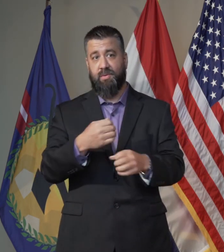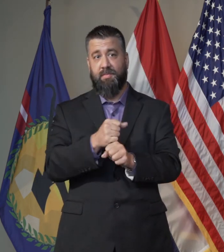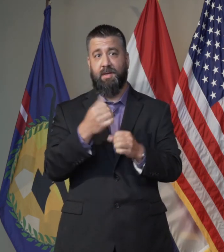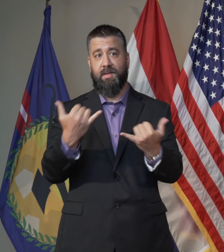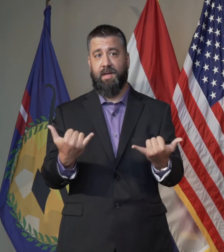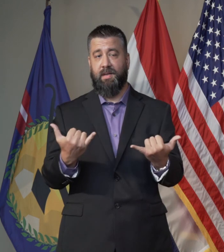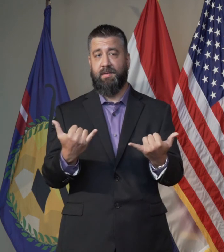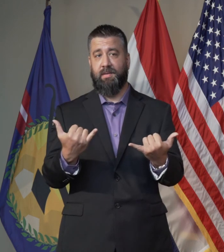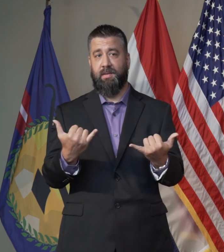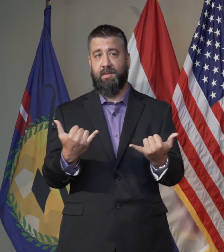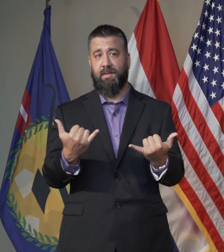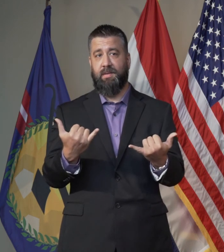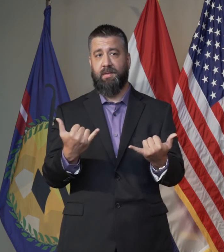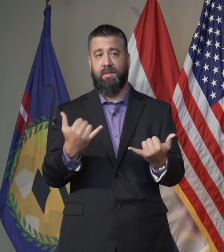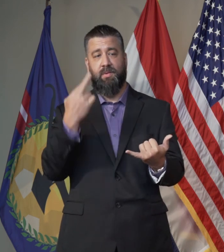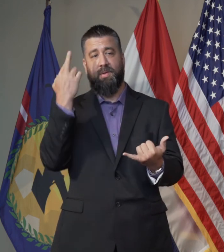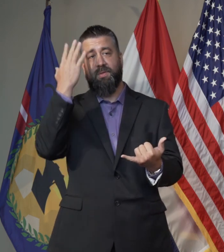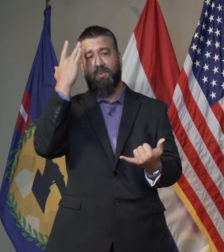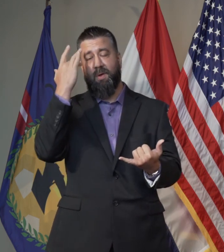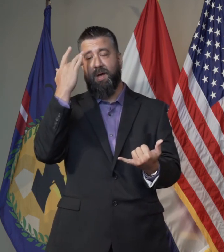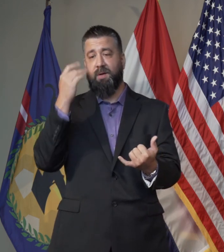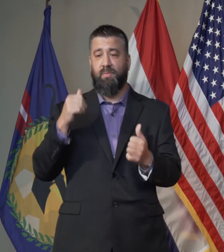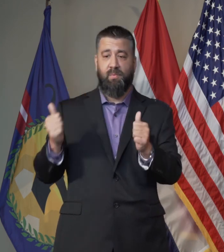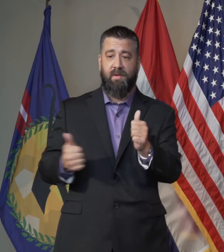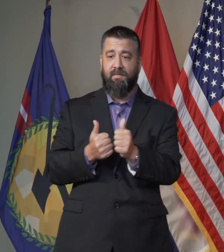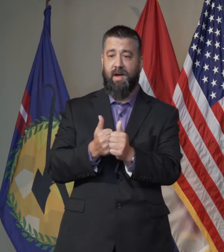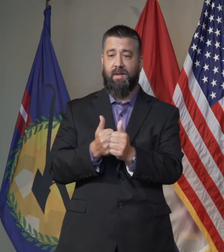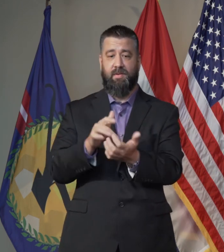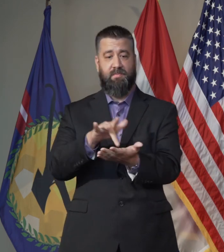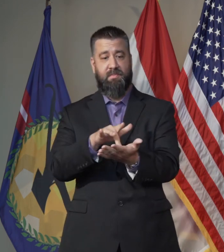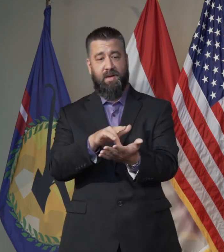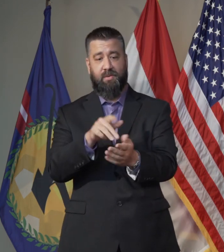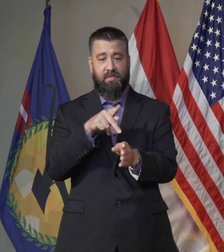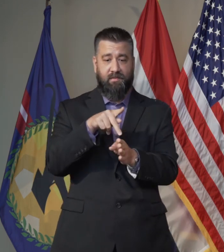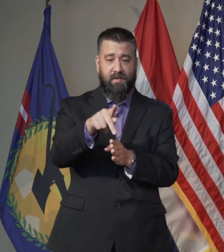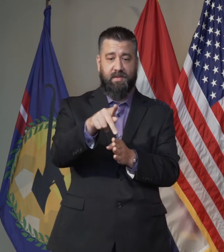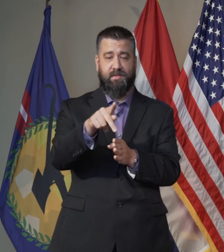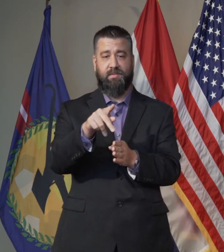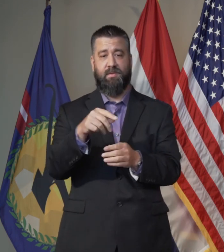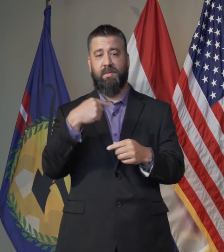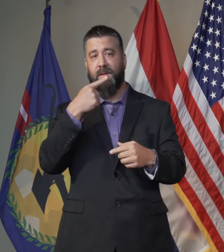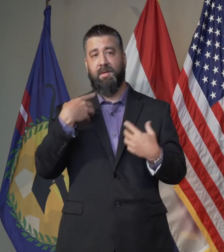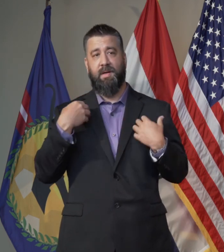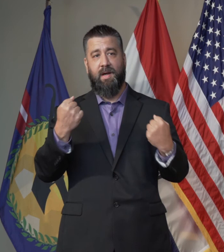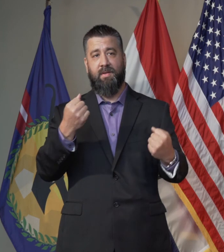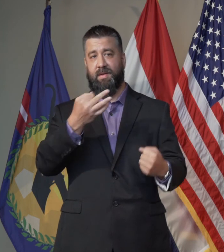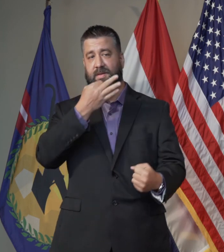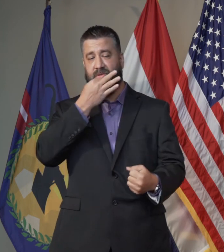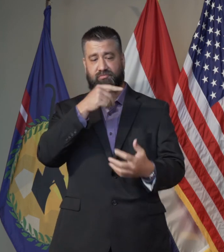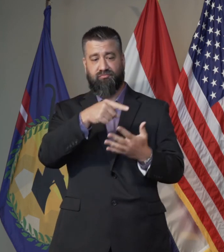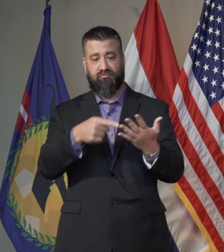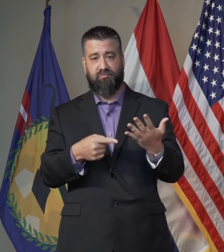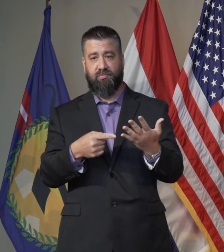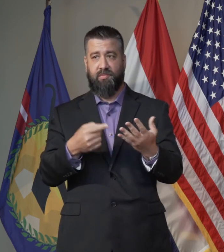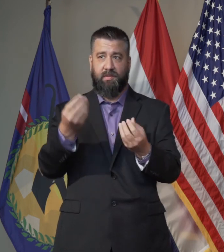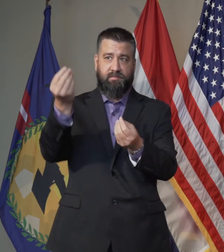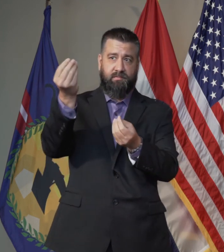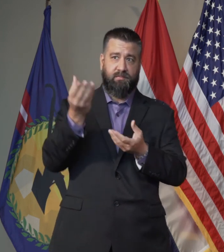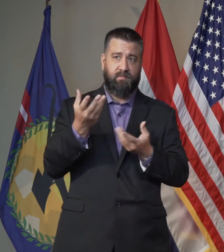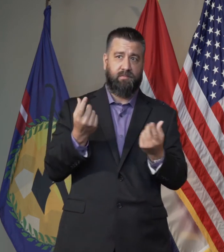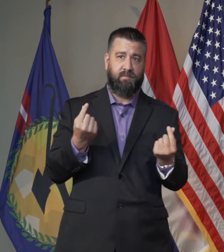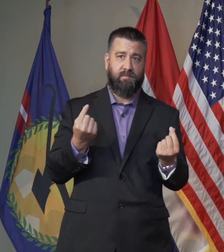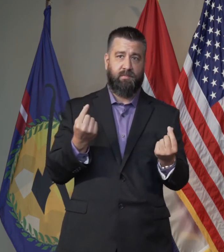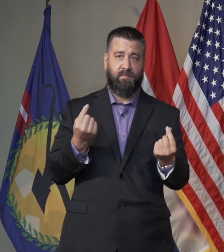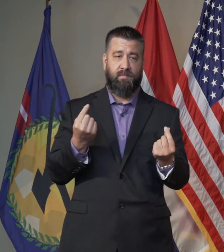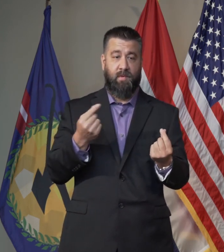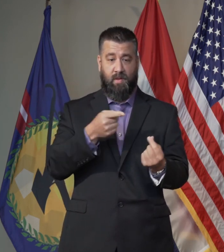continue to be driven by our hospital leadership and by our public health experts. And they work in and they operate some